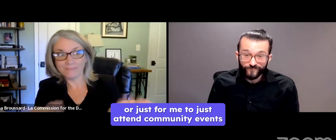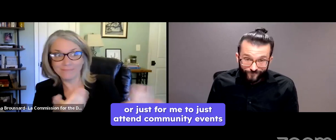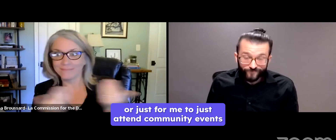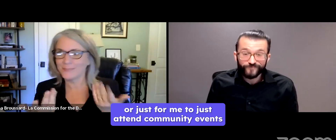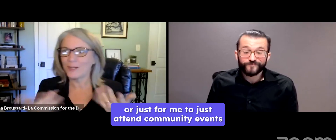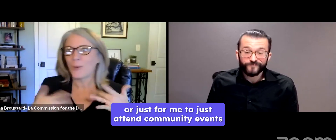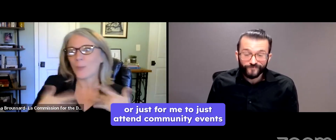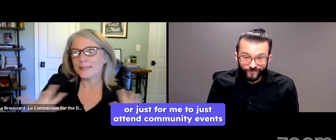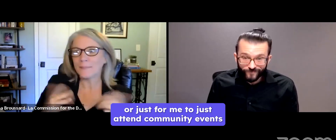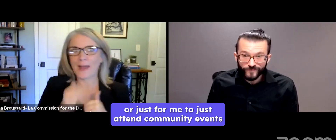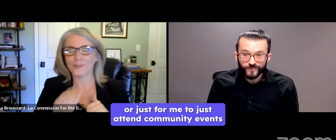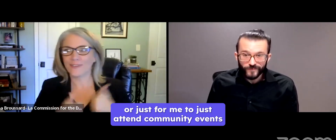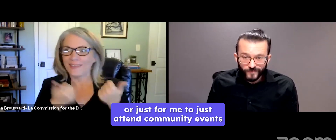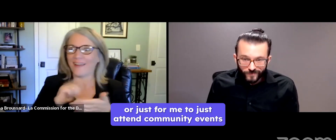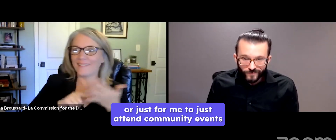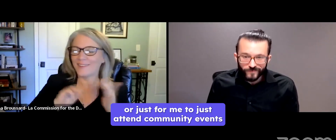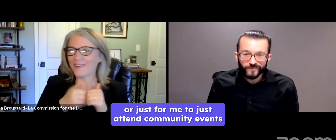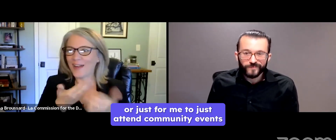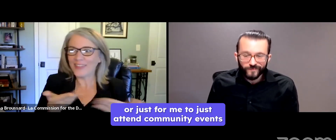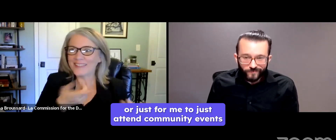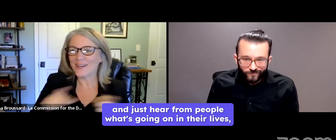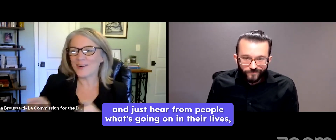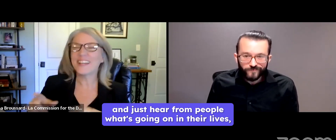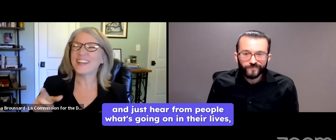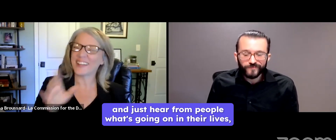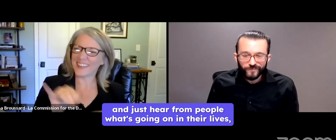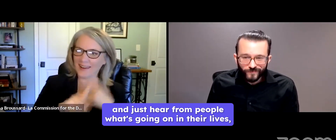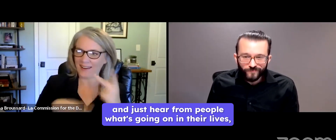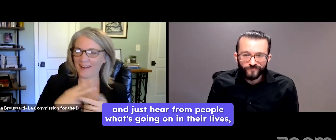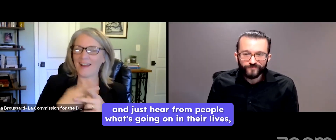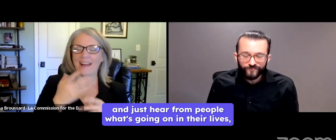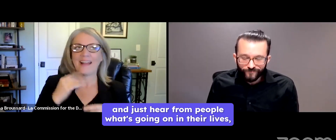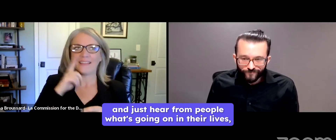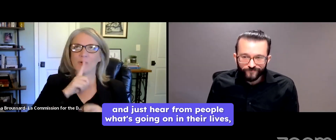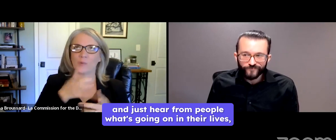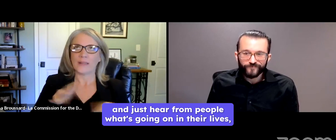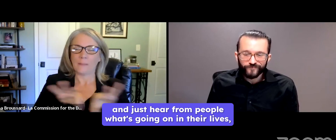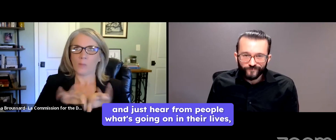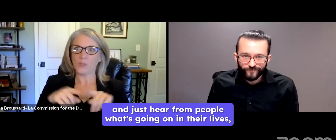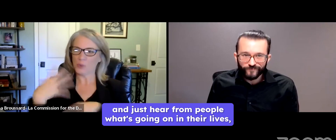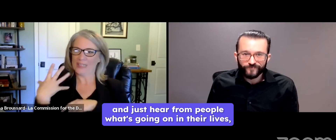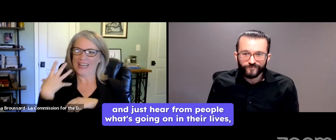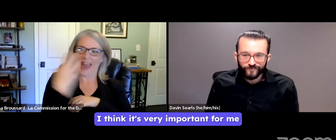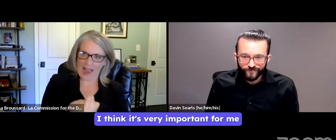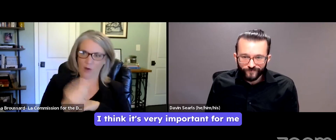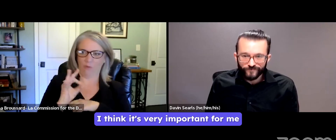just for me to just attend community events and just hear from people what's going on in their lives. I think it's